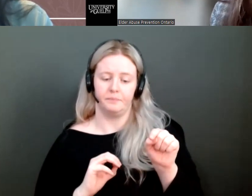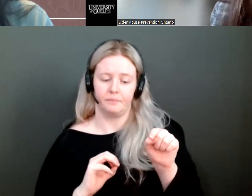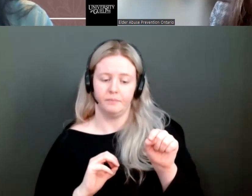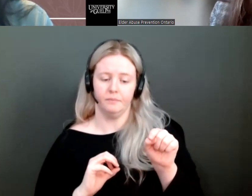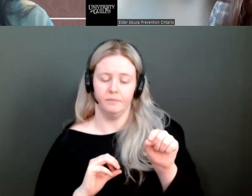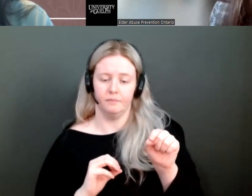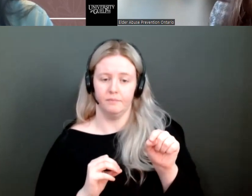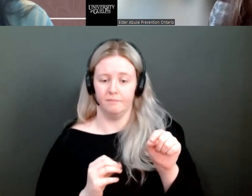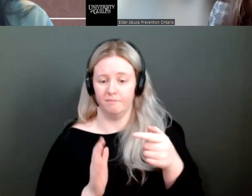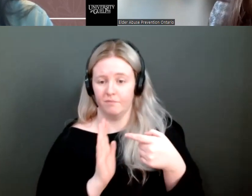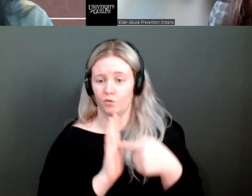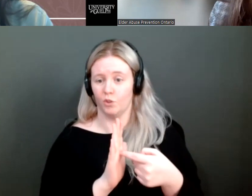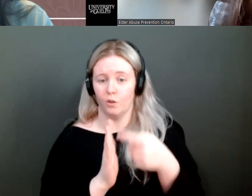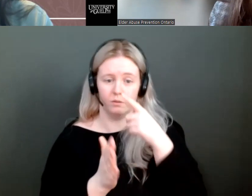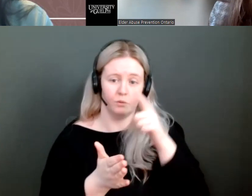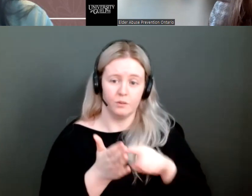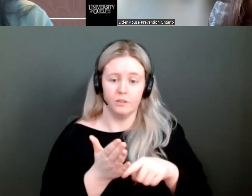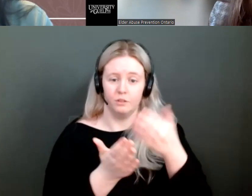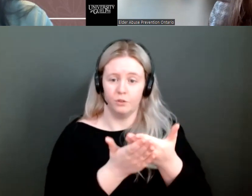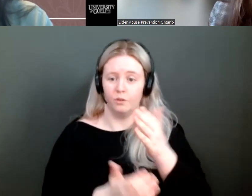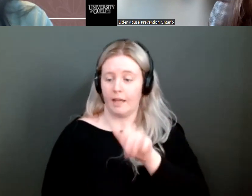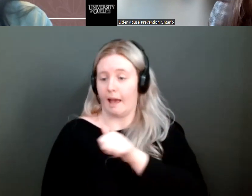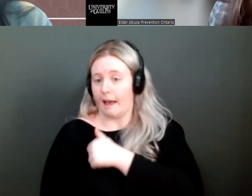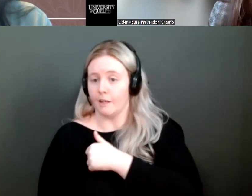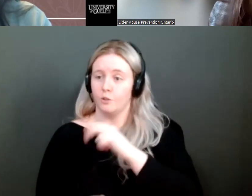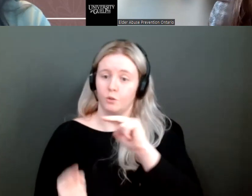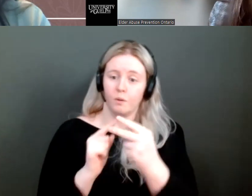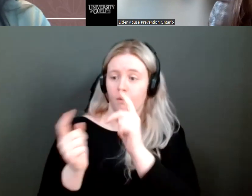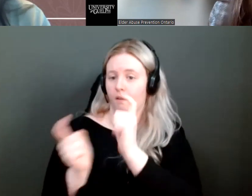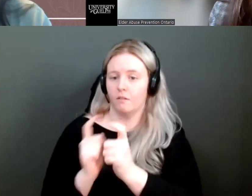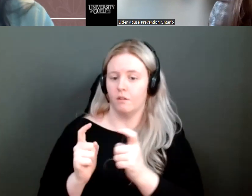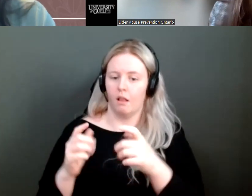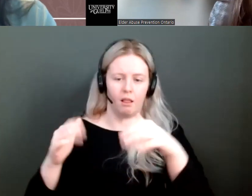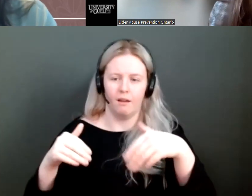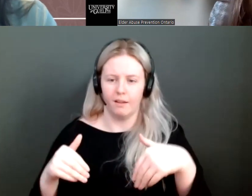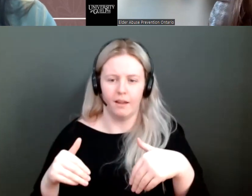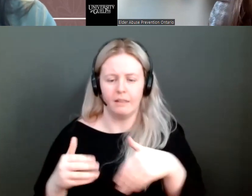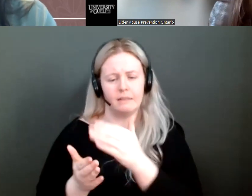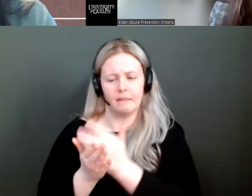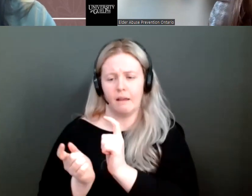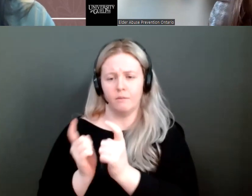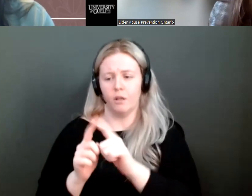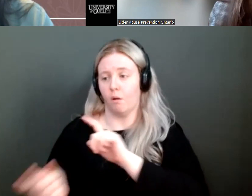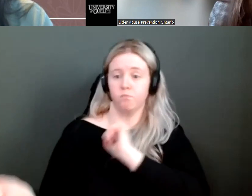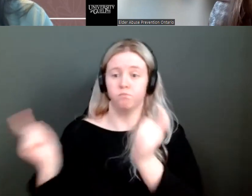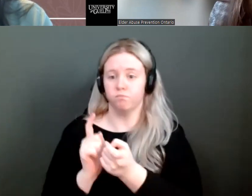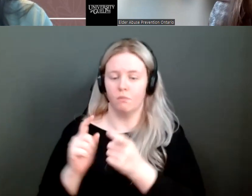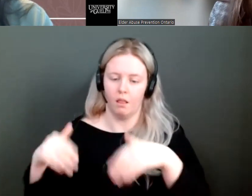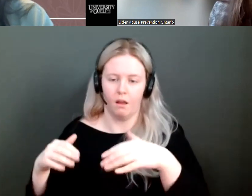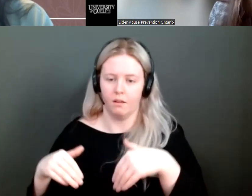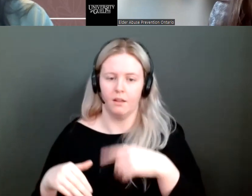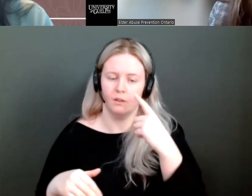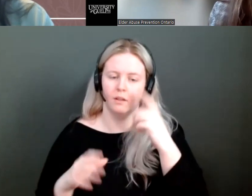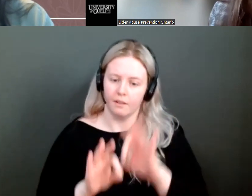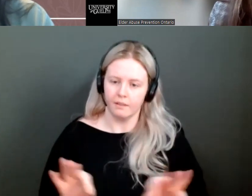changed considerably, which I think is part of why one of the things I try to emphasize in this talk is that we need to really focus on primary